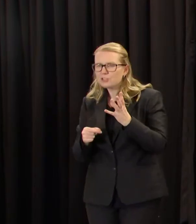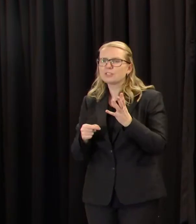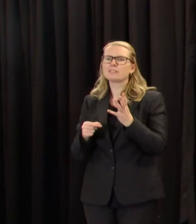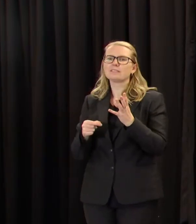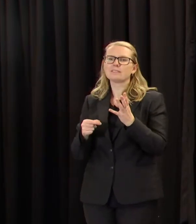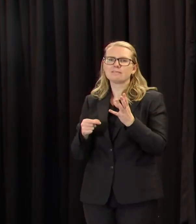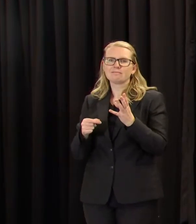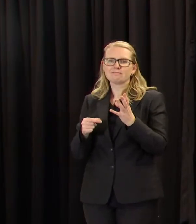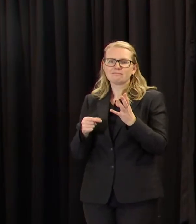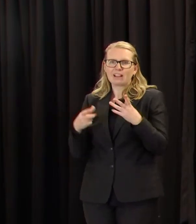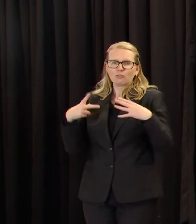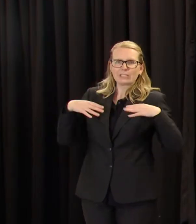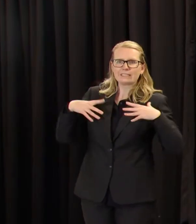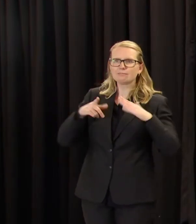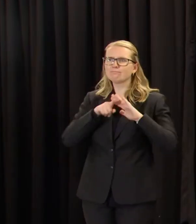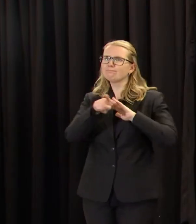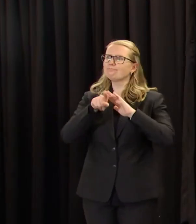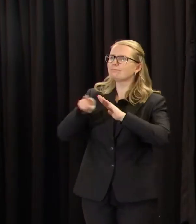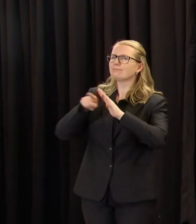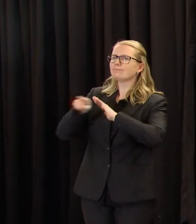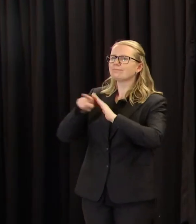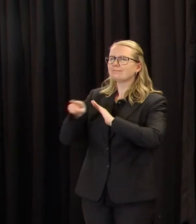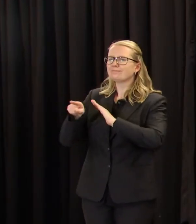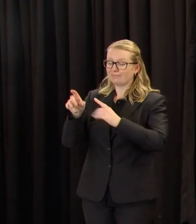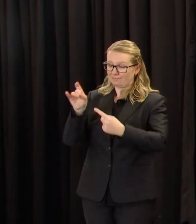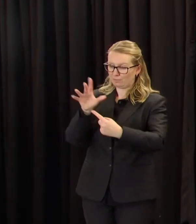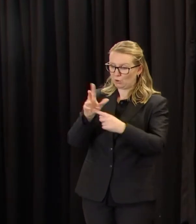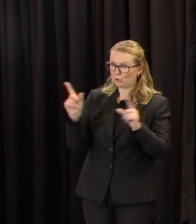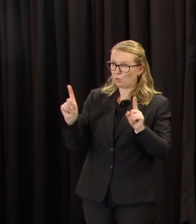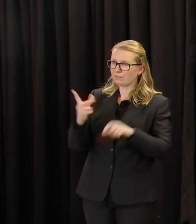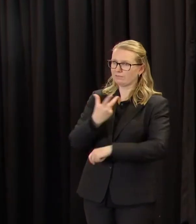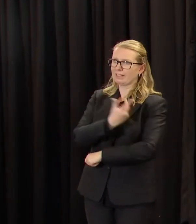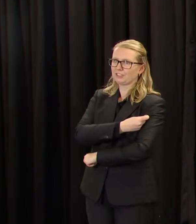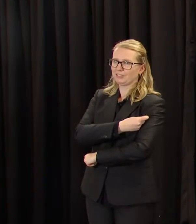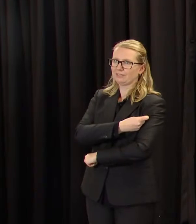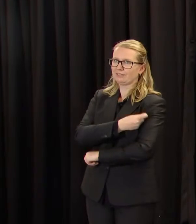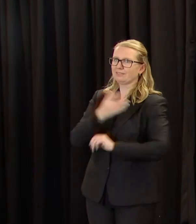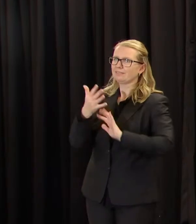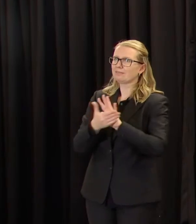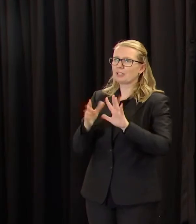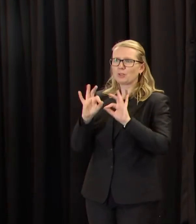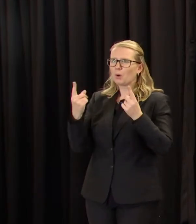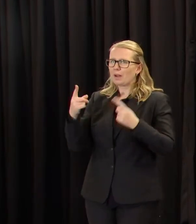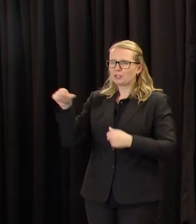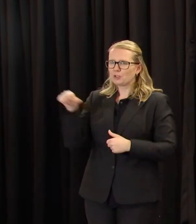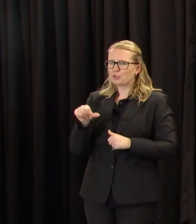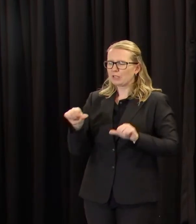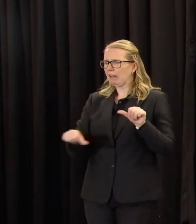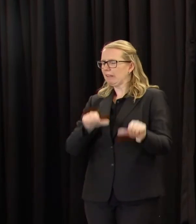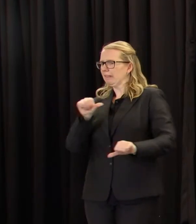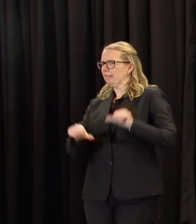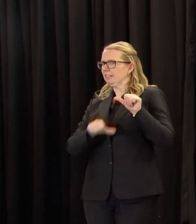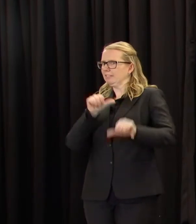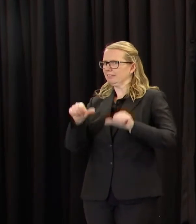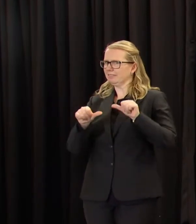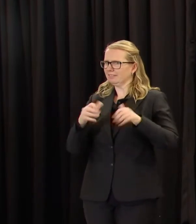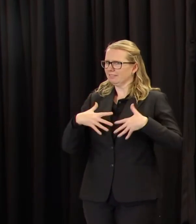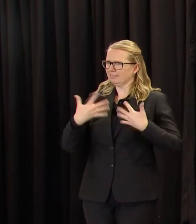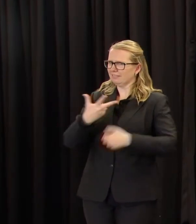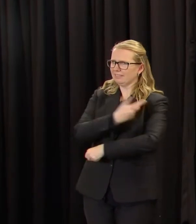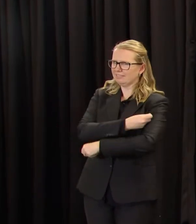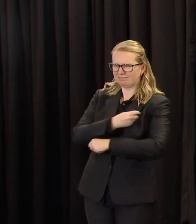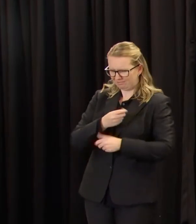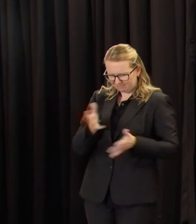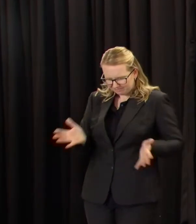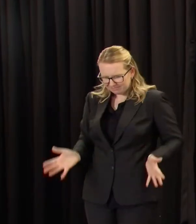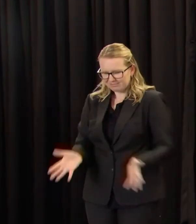are predicated on us getting people through the vaccination program. That's why no one should be hesitant. They're safe, they work, they save lives, and they allow us to open